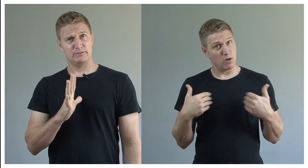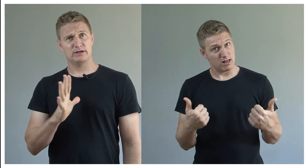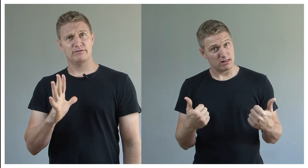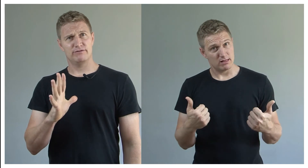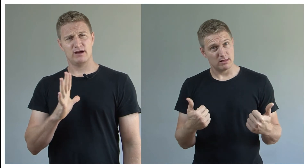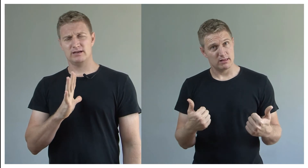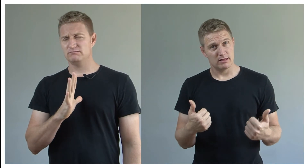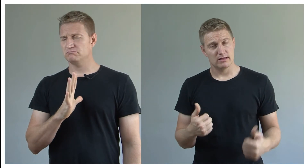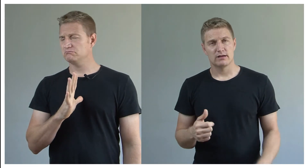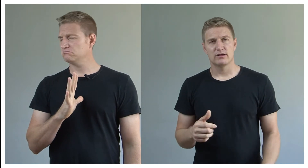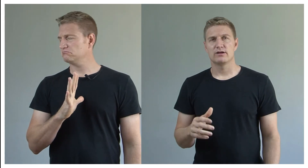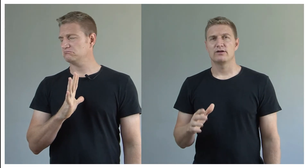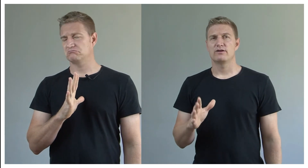learned fine.